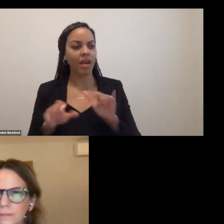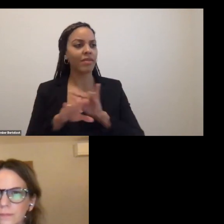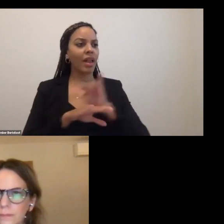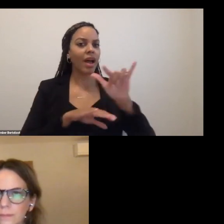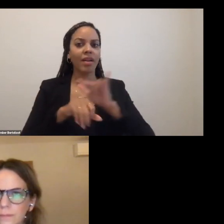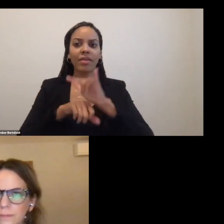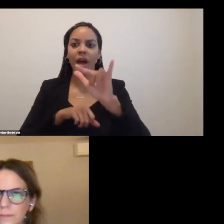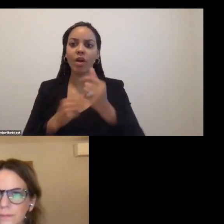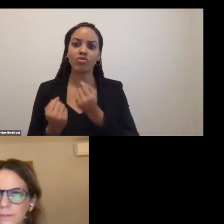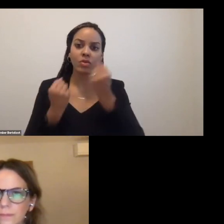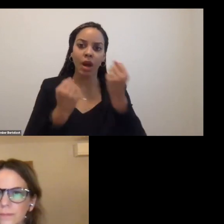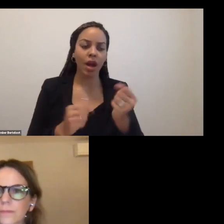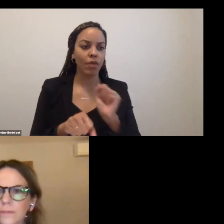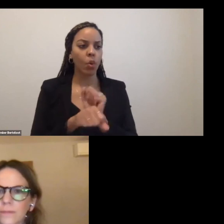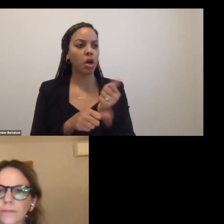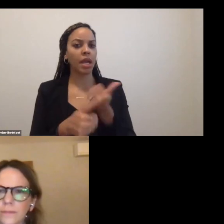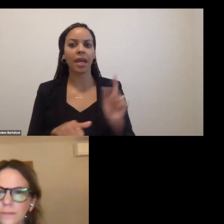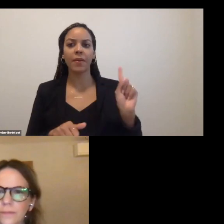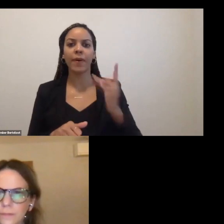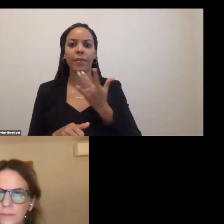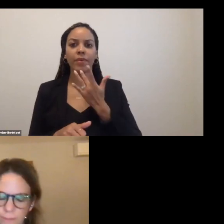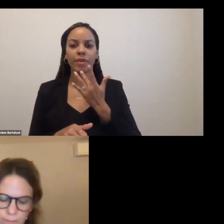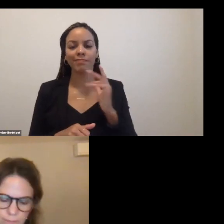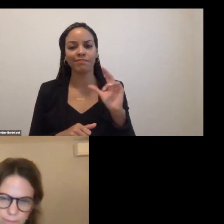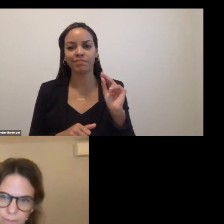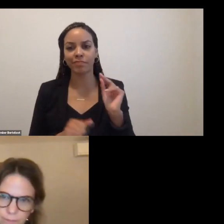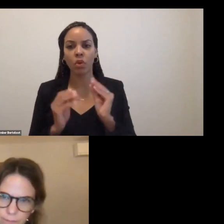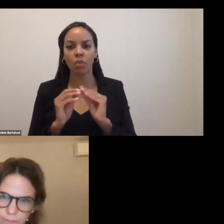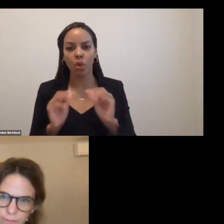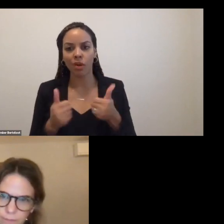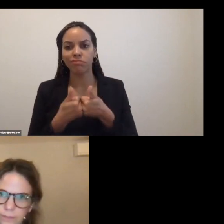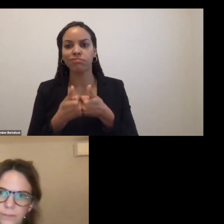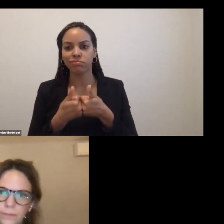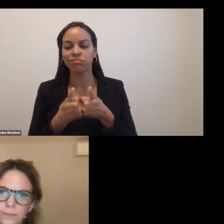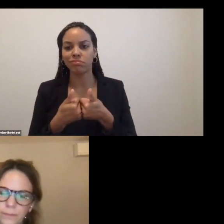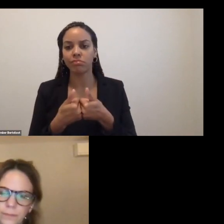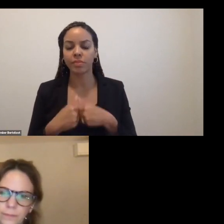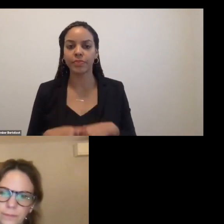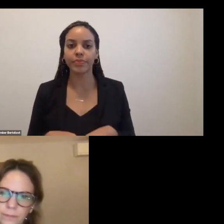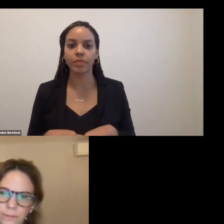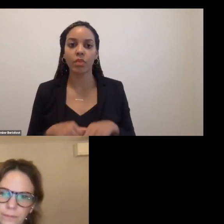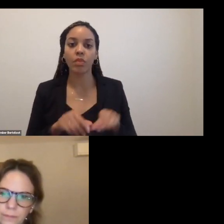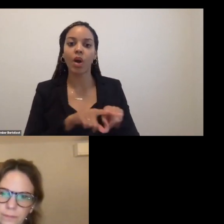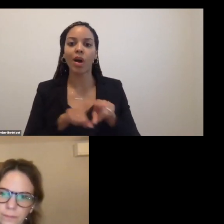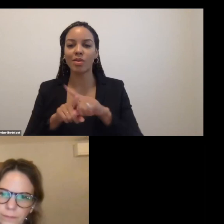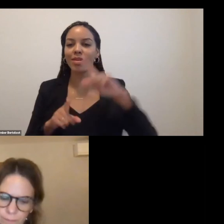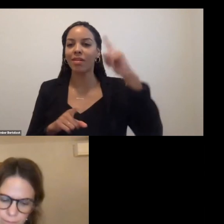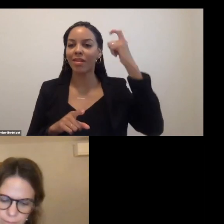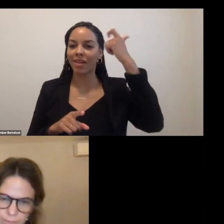they are invited. It was slower, more difficult, and also guided by the